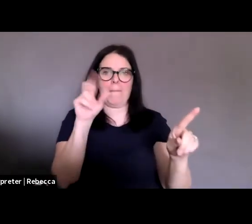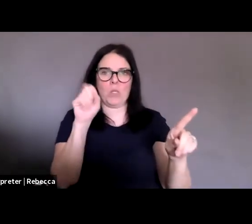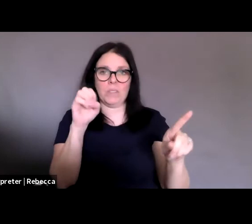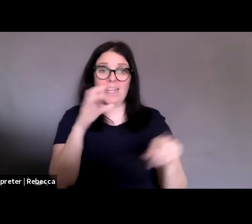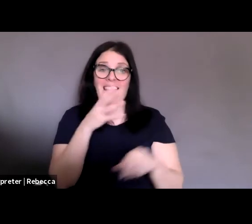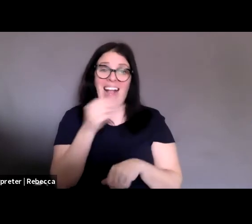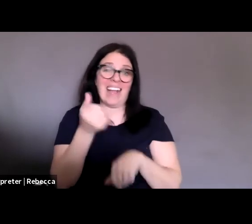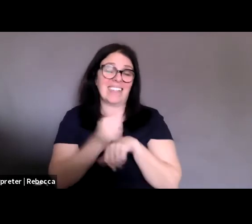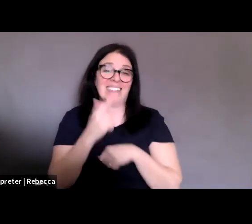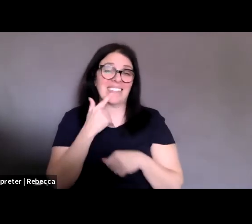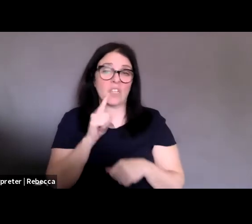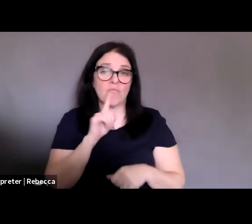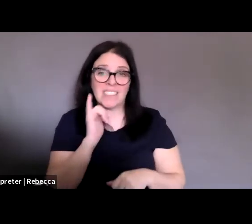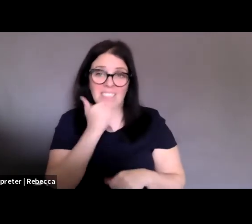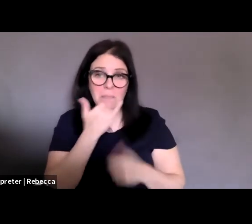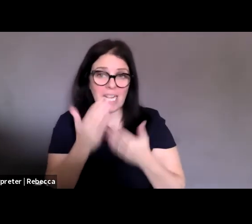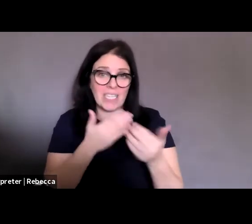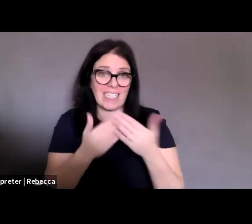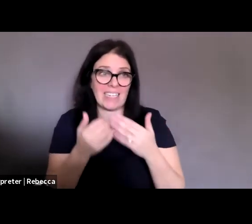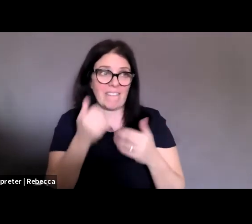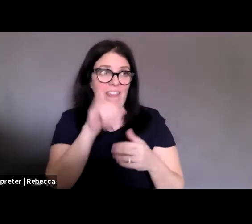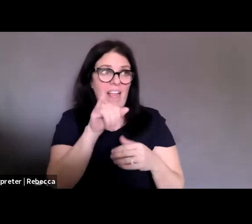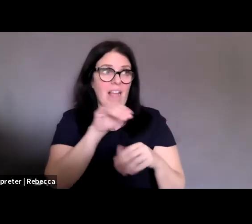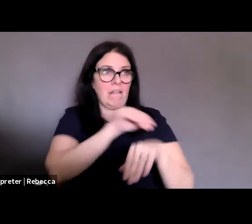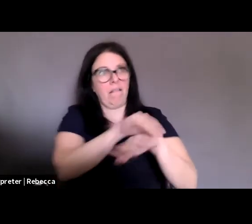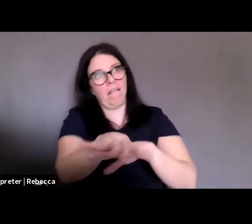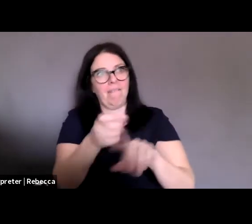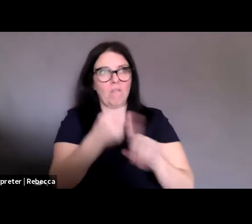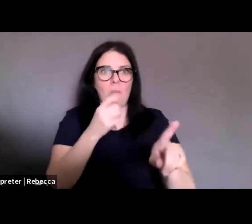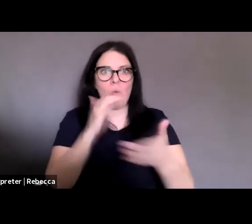it doesn't matter at all if it's just collateral damage from the wife abuse.